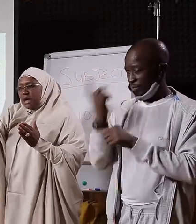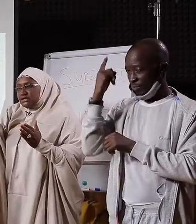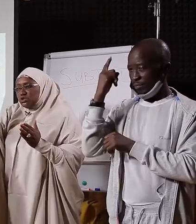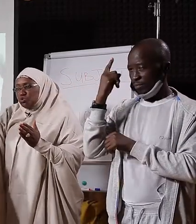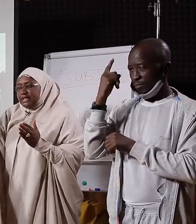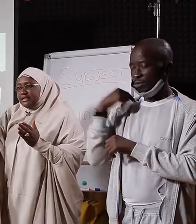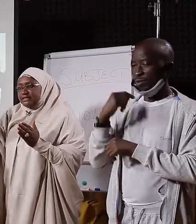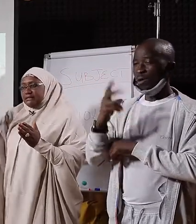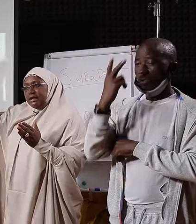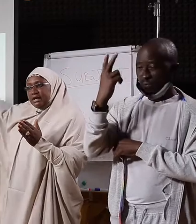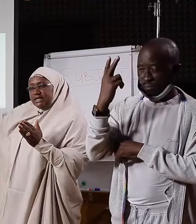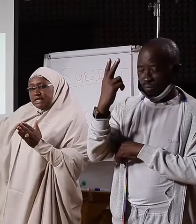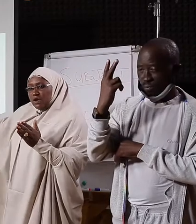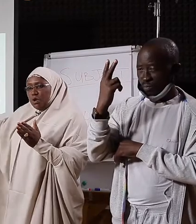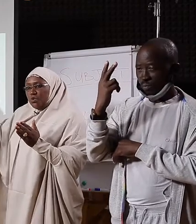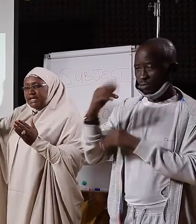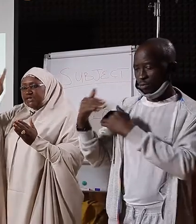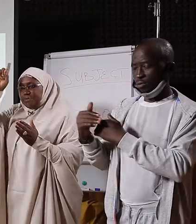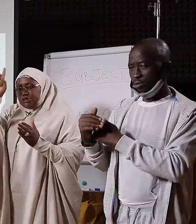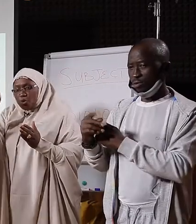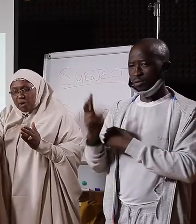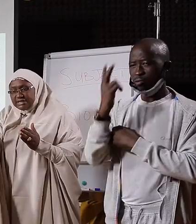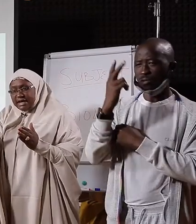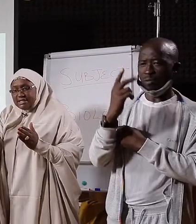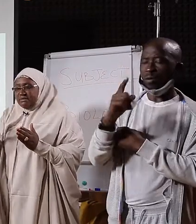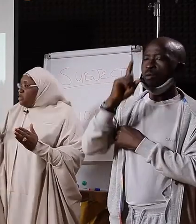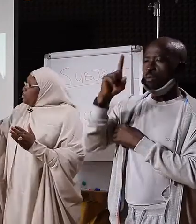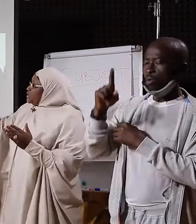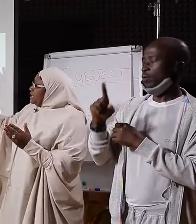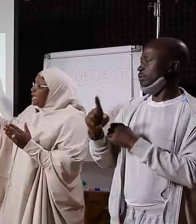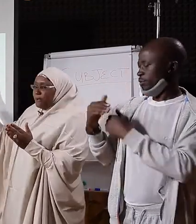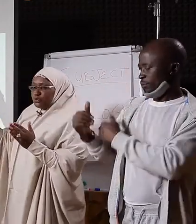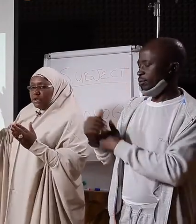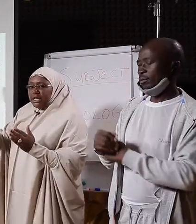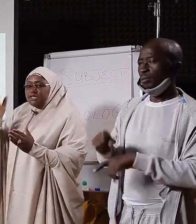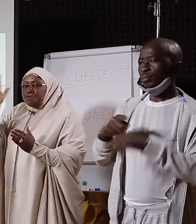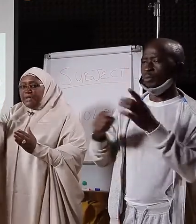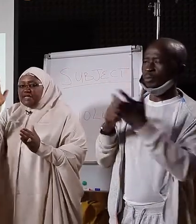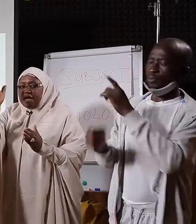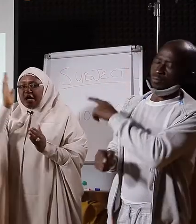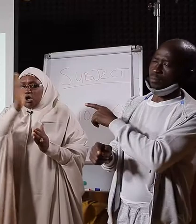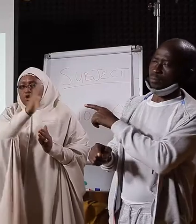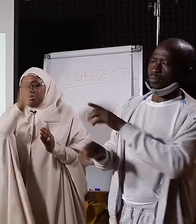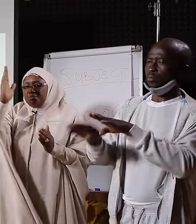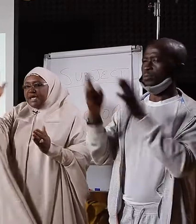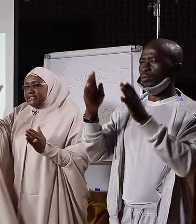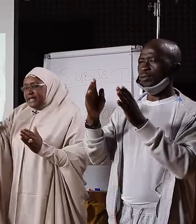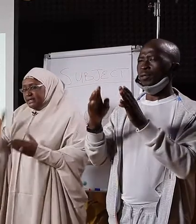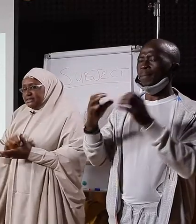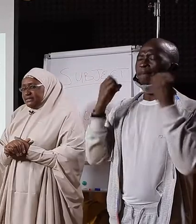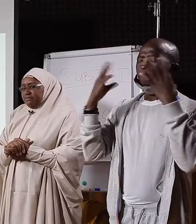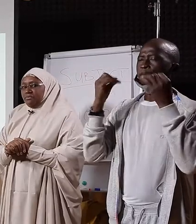said two sides. The second one we said is split on one side. But in capsule, it splits along